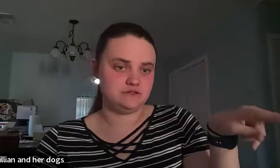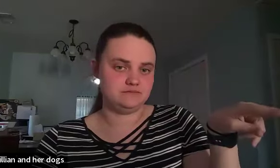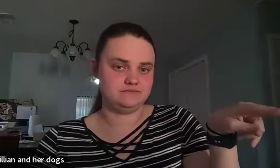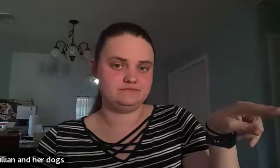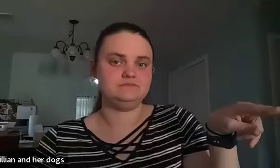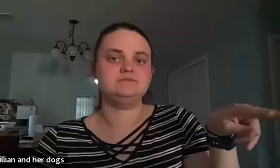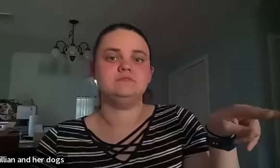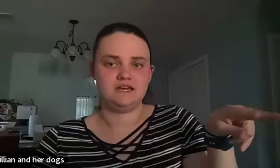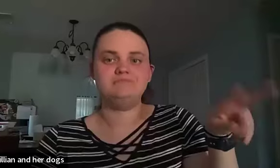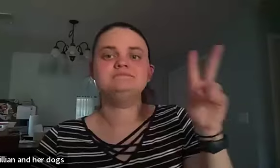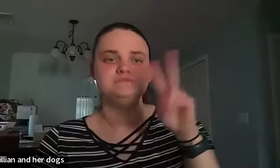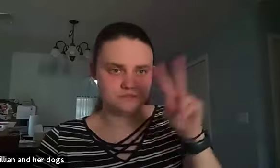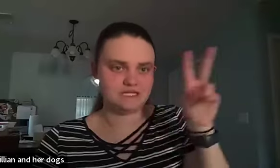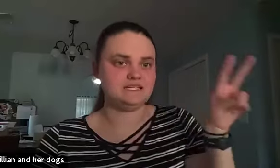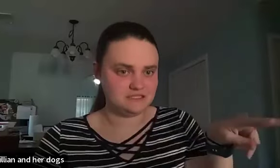22. Okay, 22.